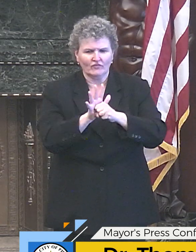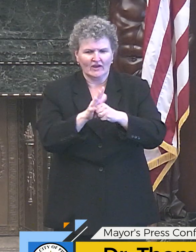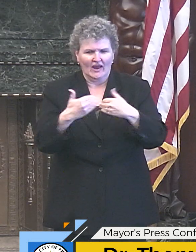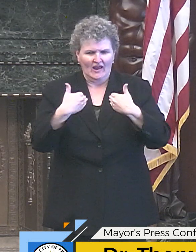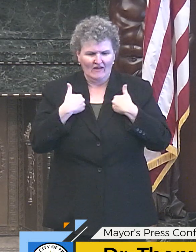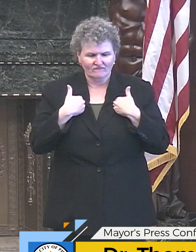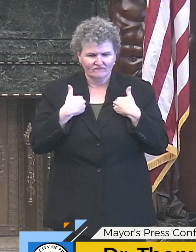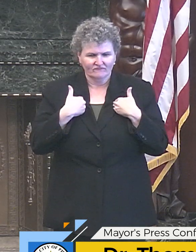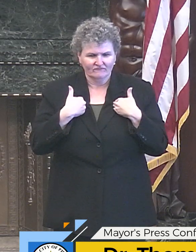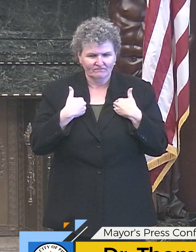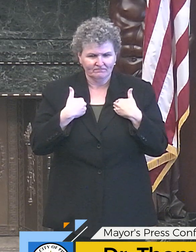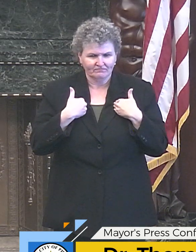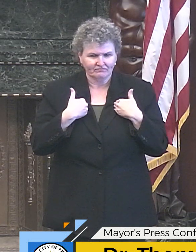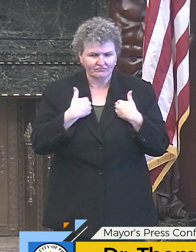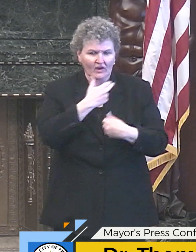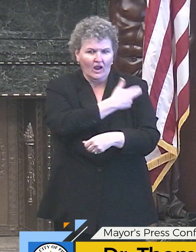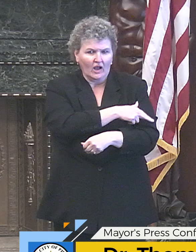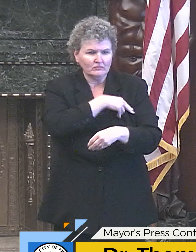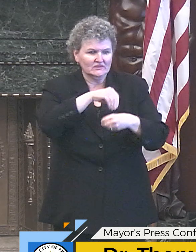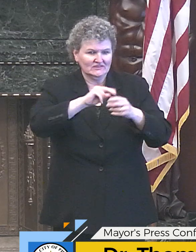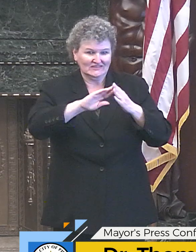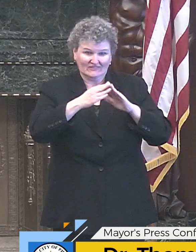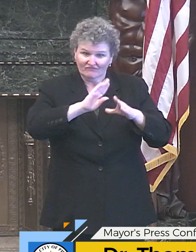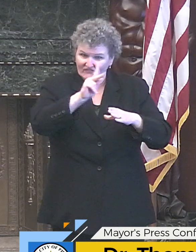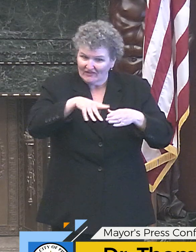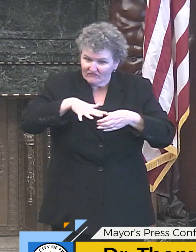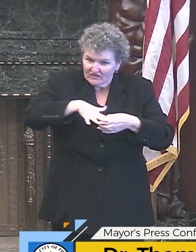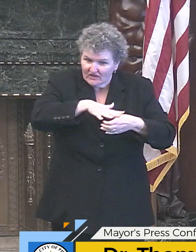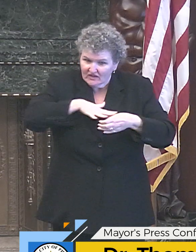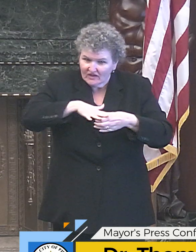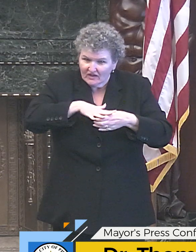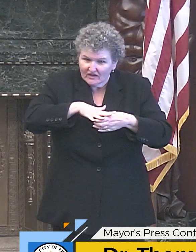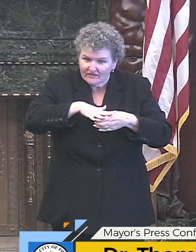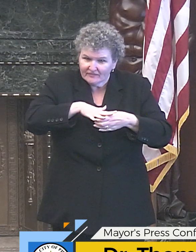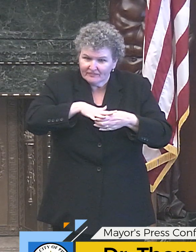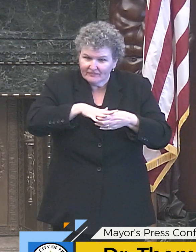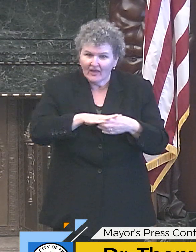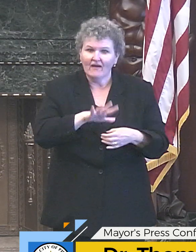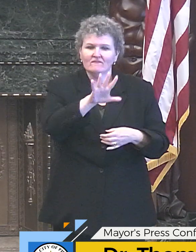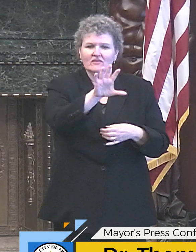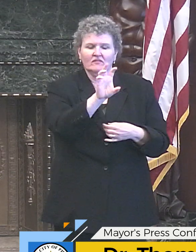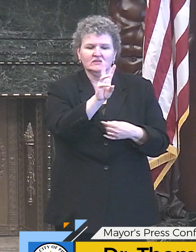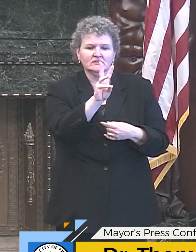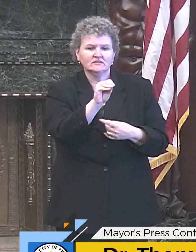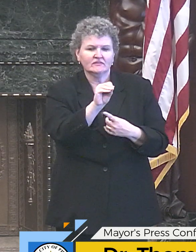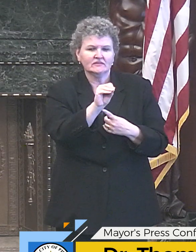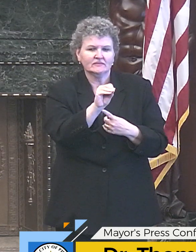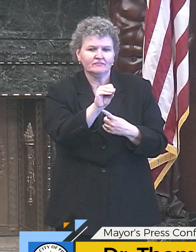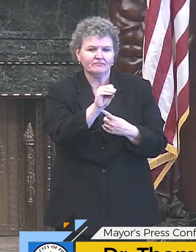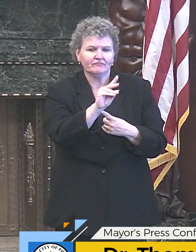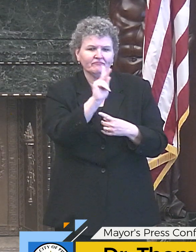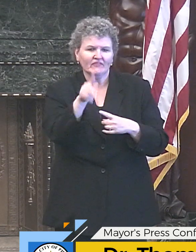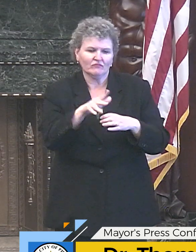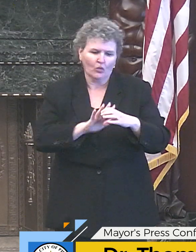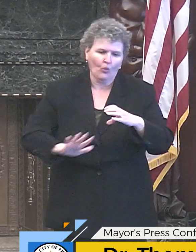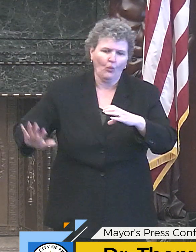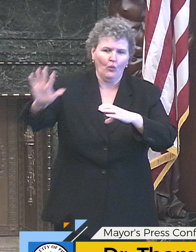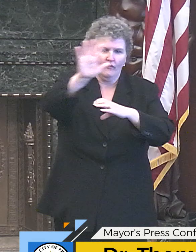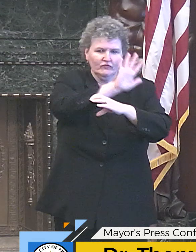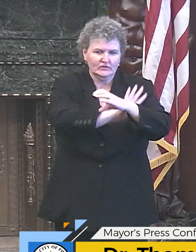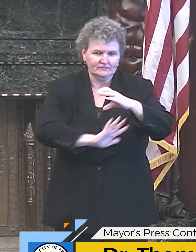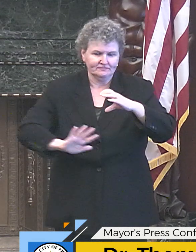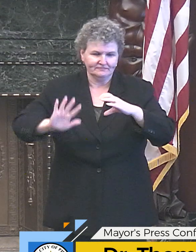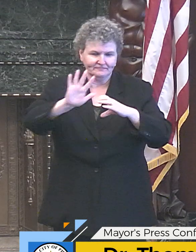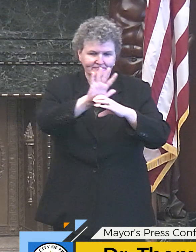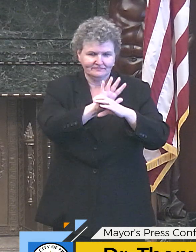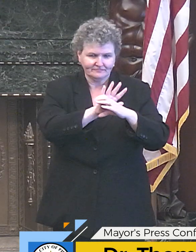in hospitals in the city of Philadelphia, and 560 patients in the entire Philadelphia region. Now, to put